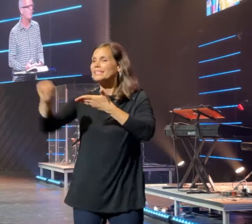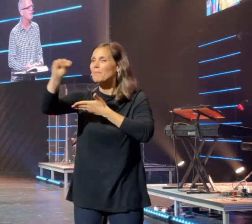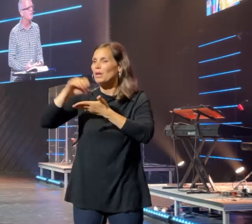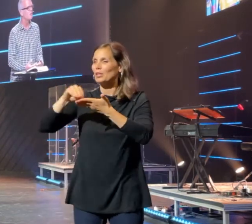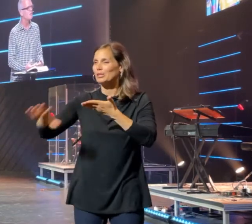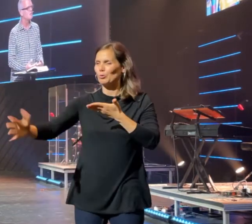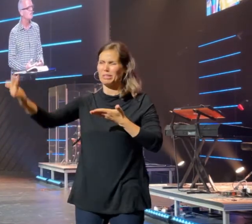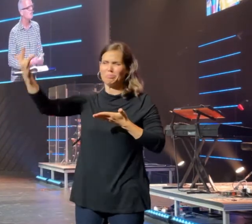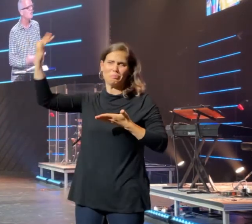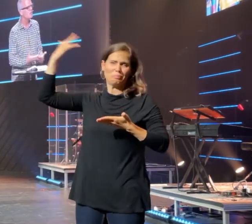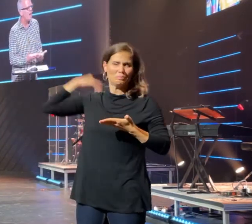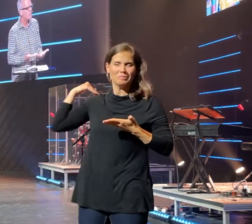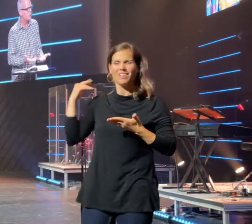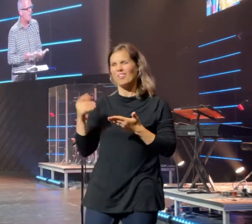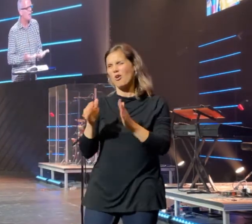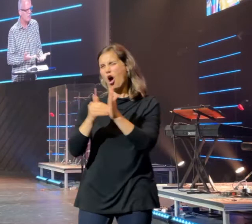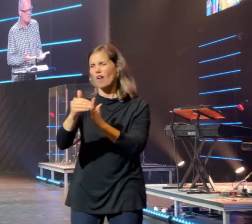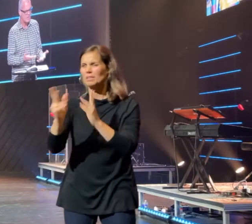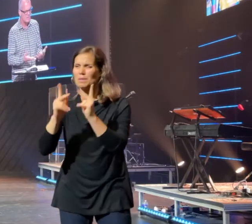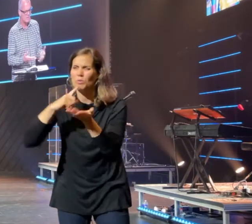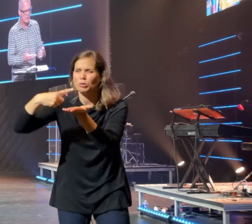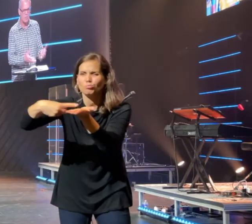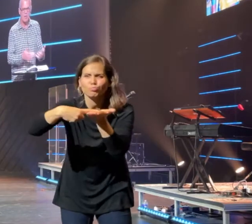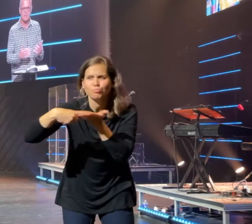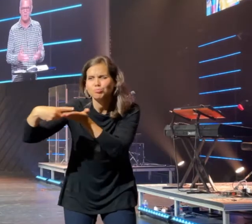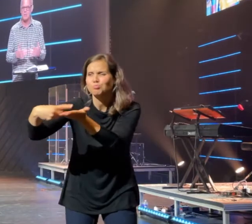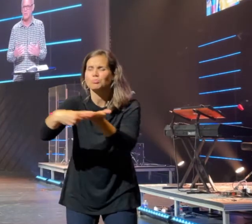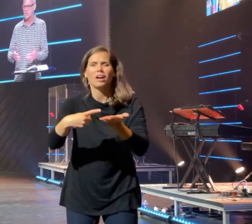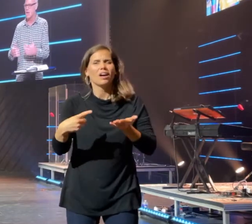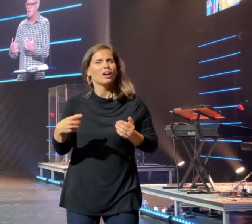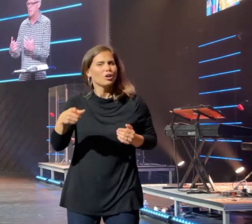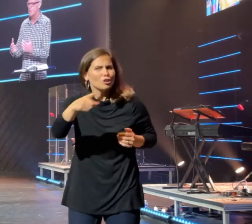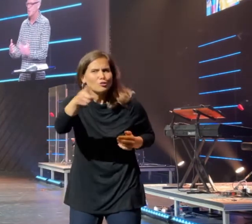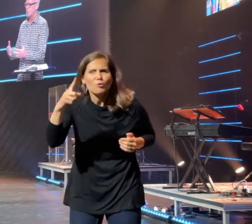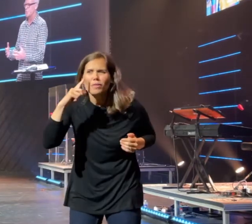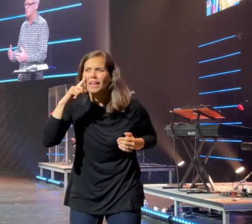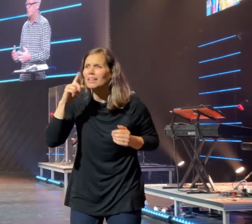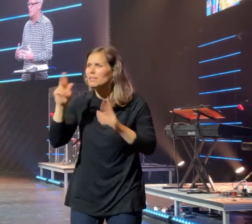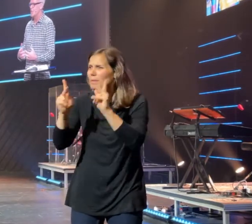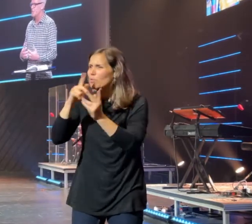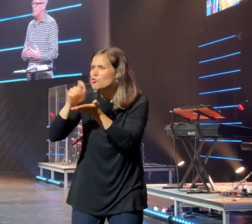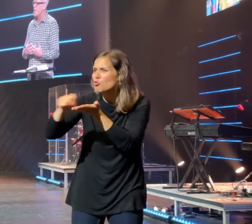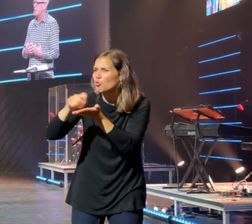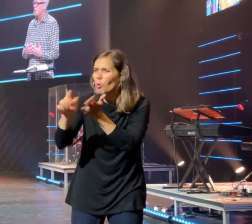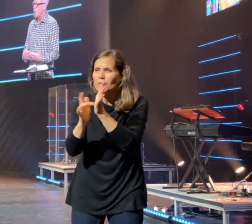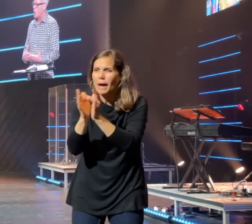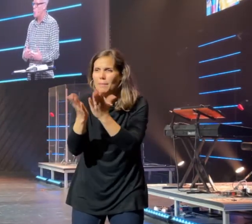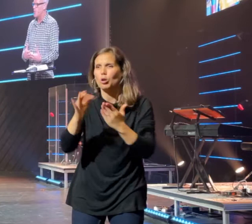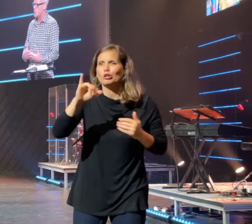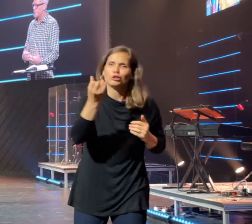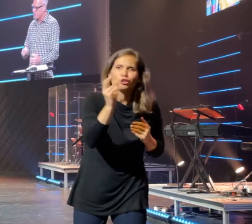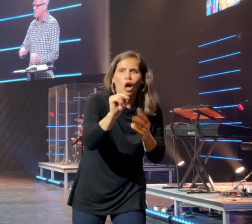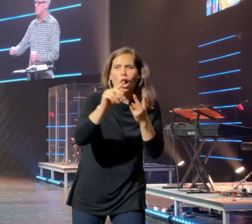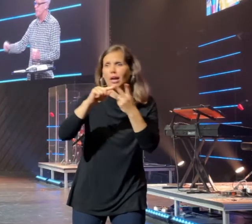forever, was, you know, did the Bible writers, that is, you know, Paul and Peter and John and James, etc., and did they know when